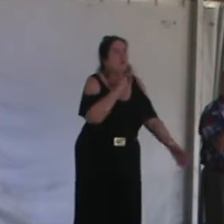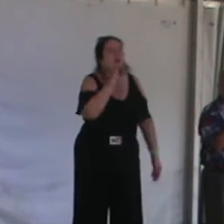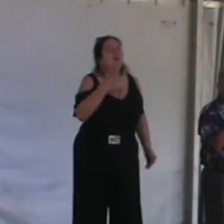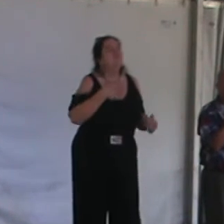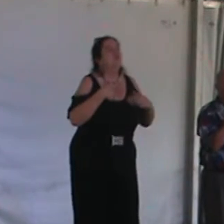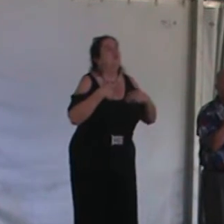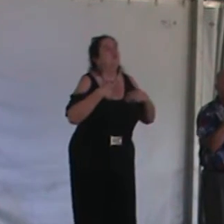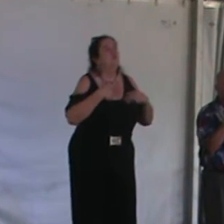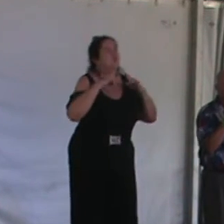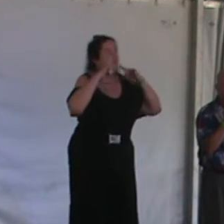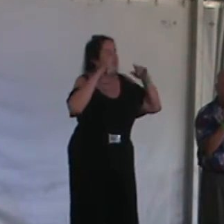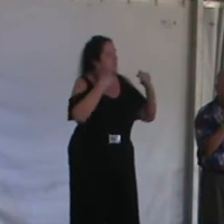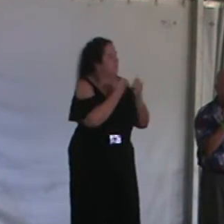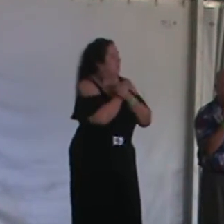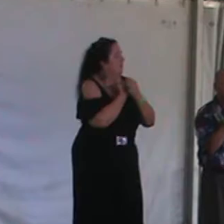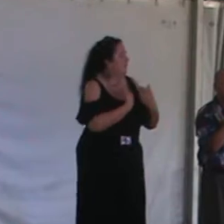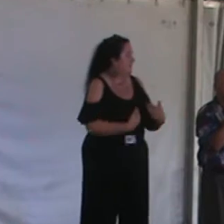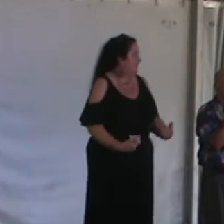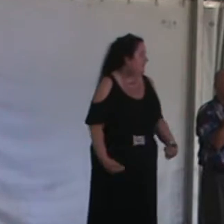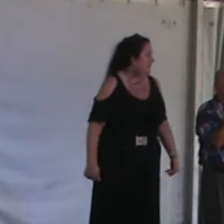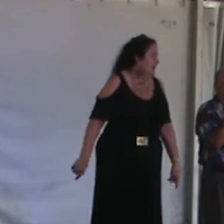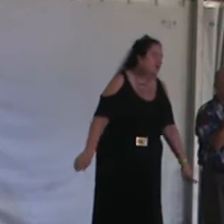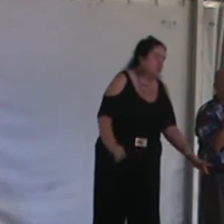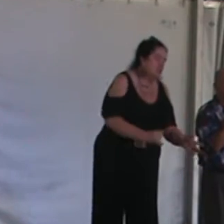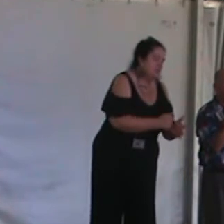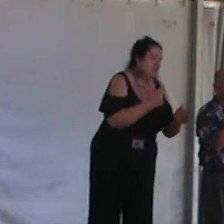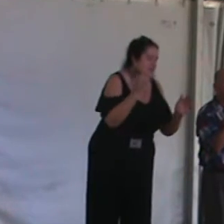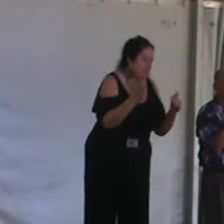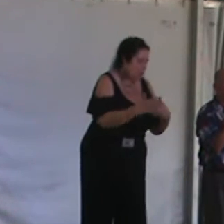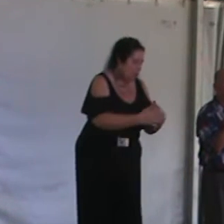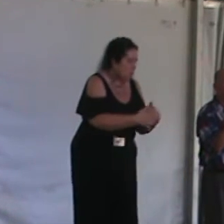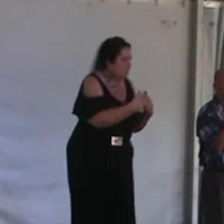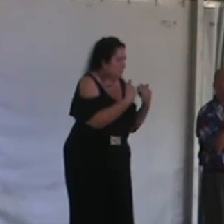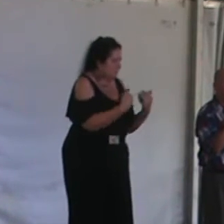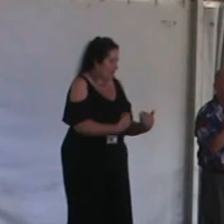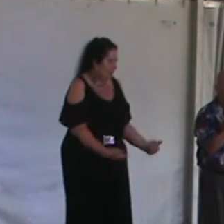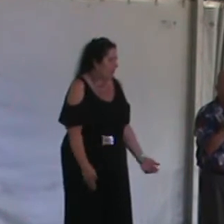fear. You don't have to say you love me, just